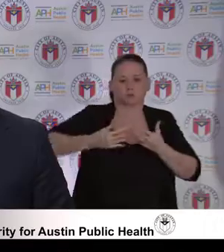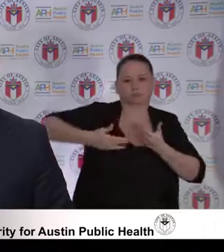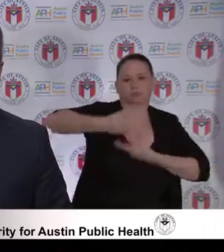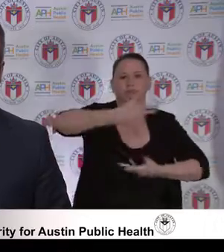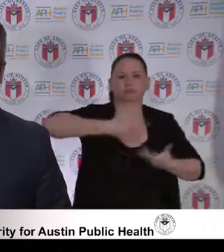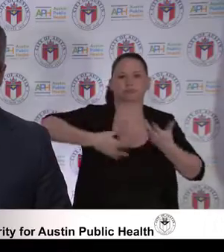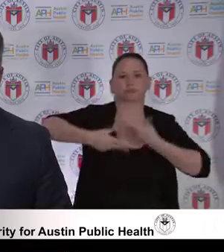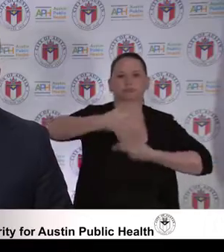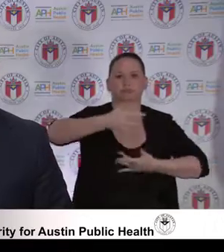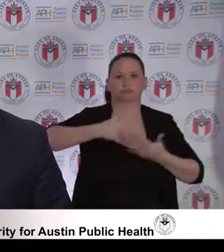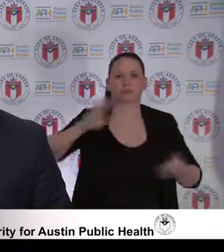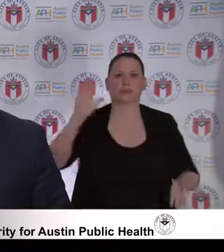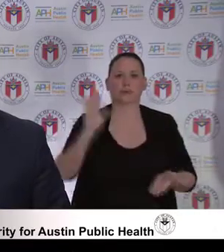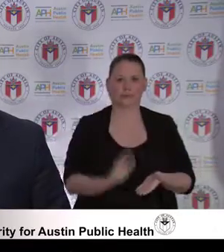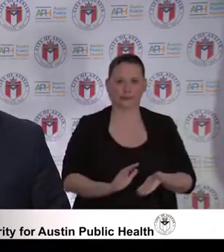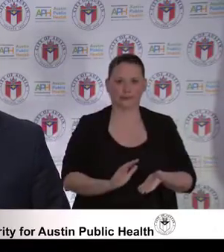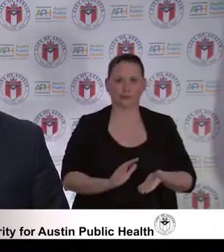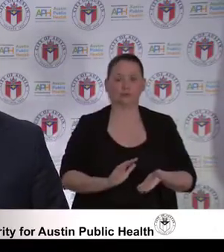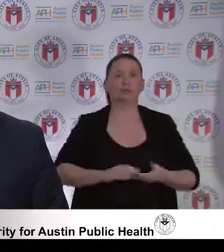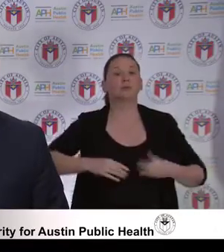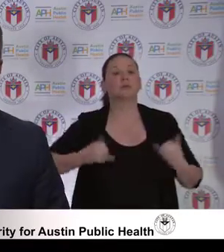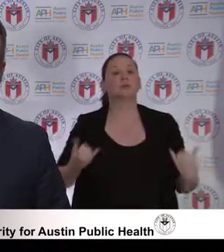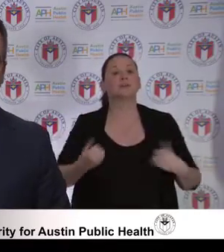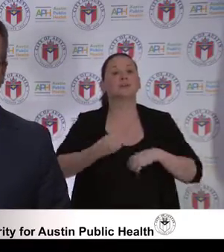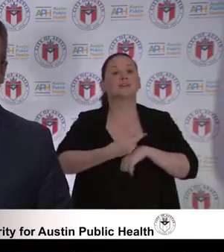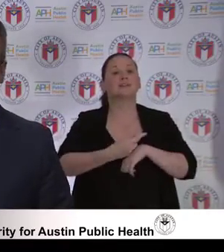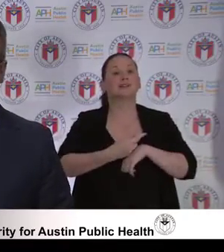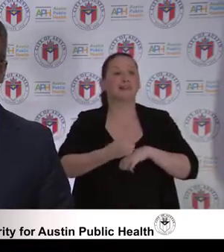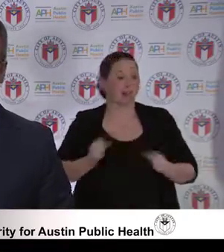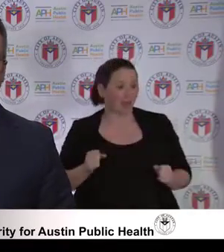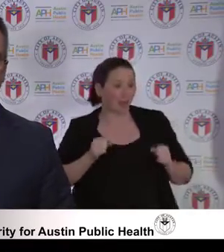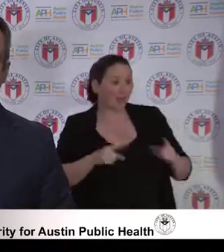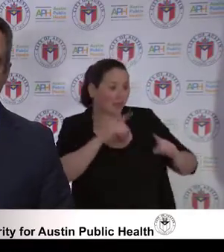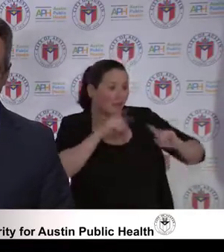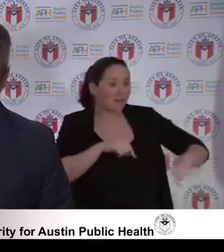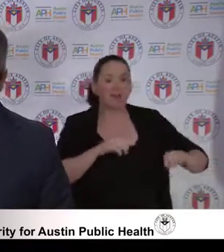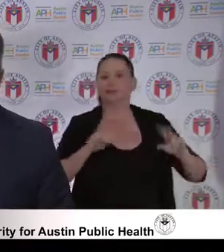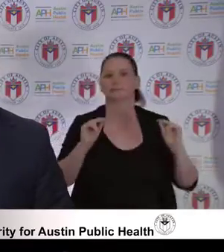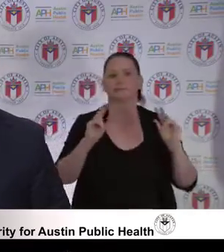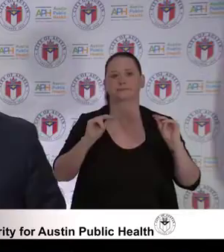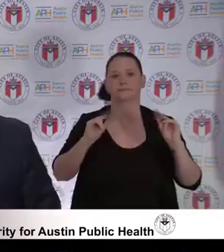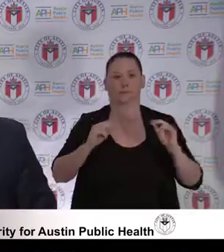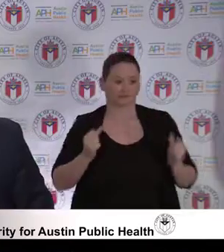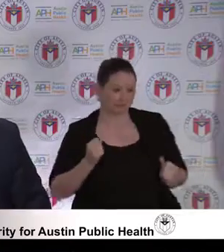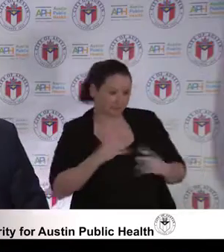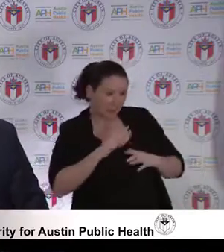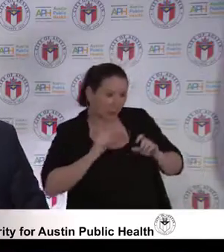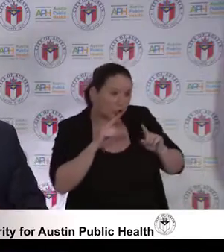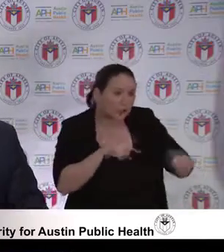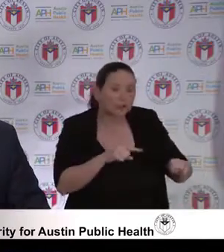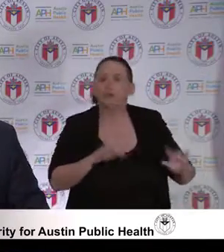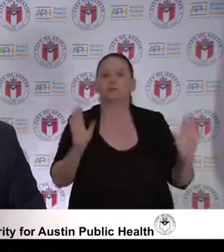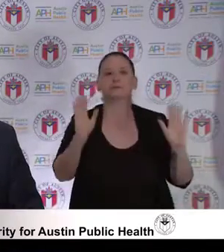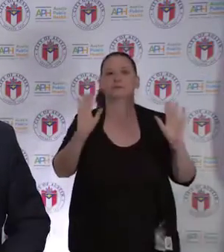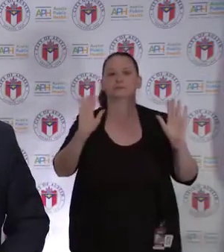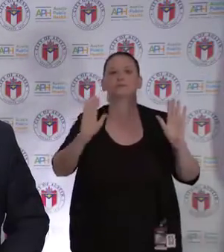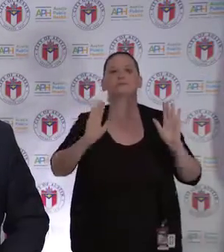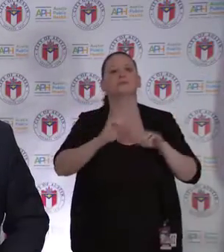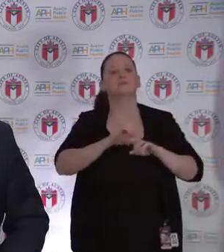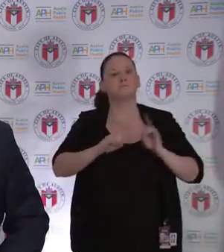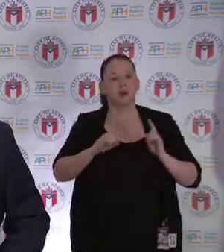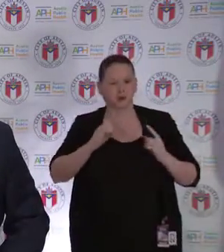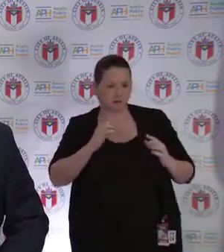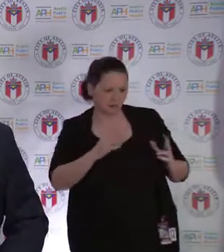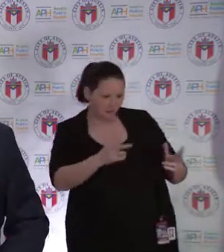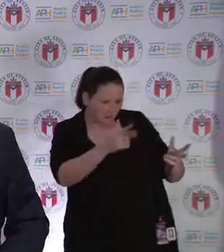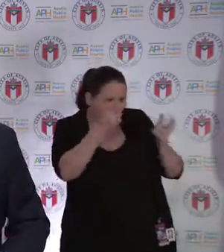The measures that we're taking today are not a result of a knee-jerk reaction, and they're not a result of fear, but strategic planning and